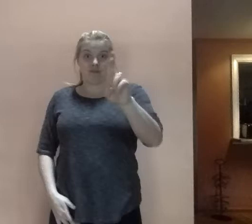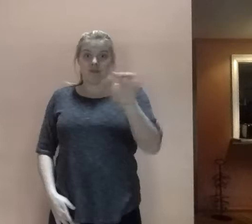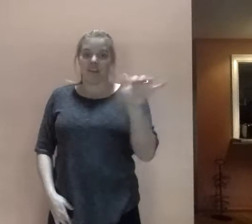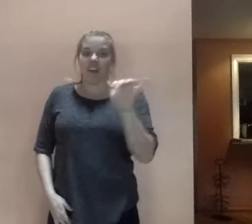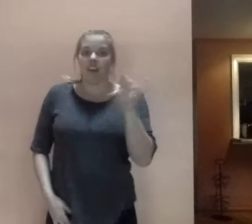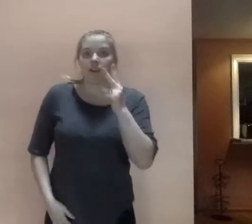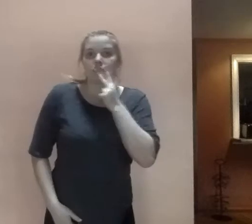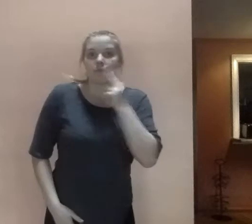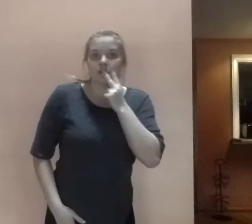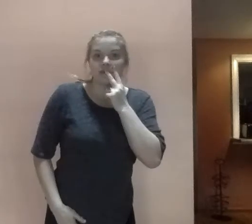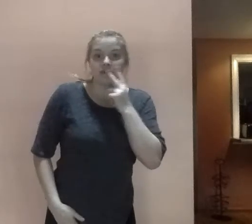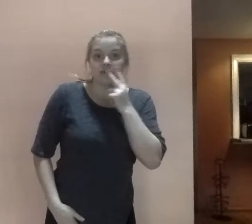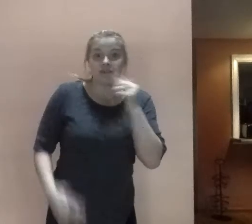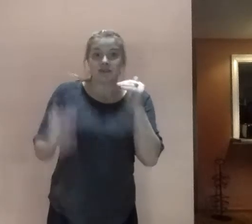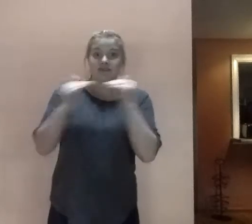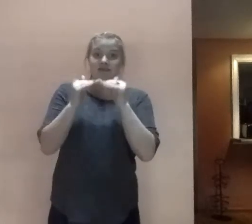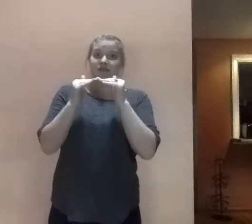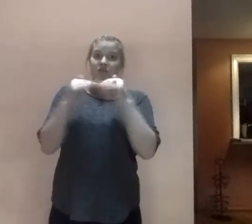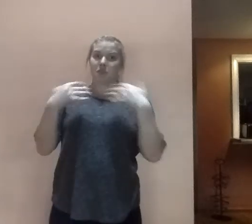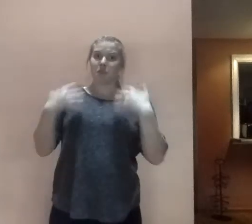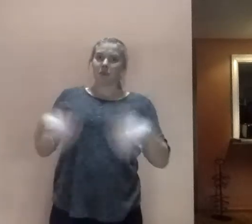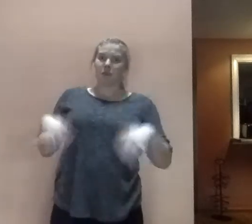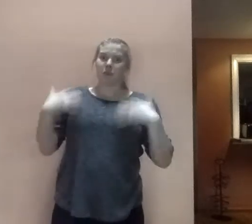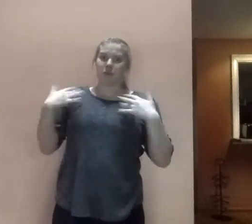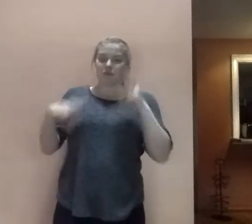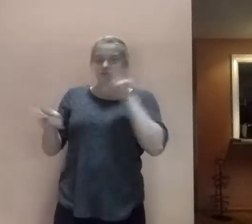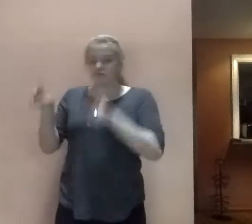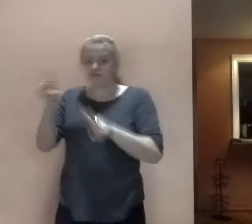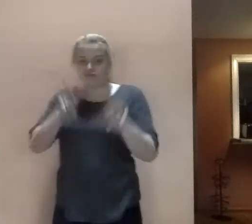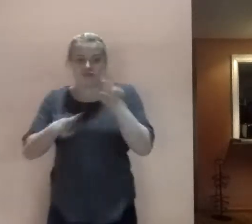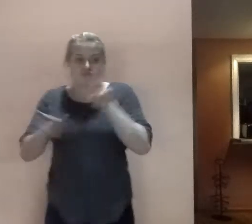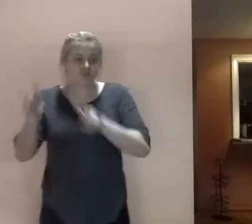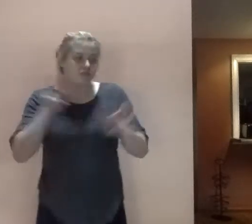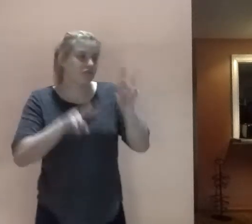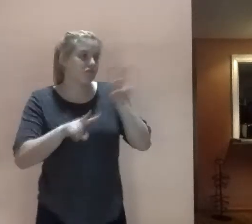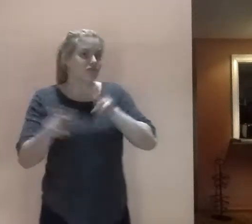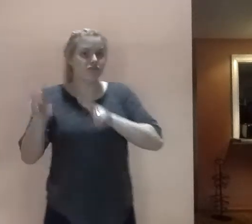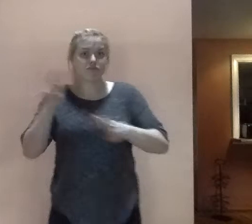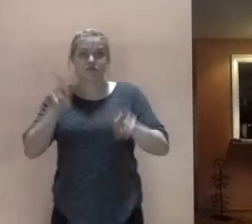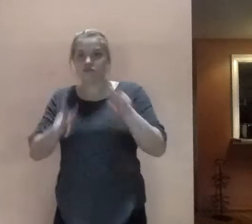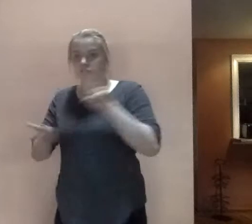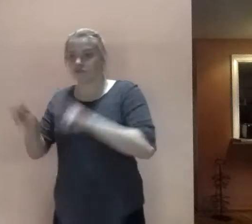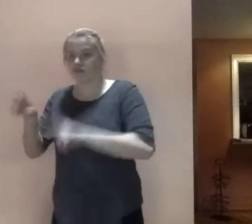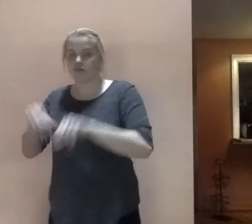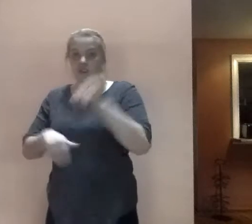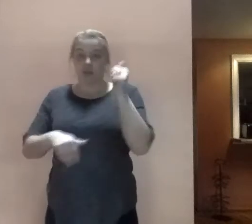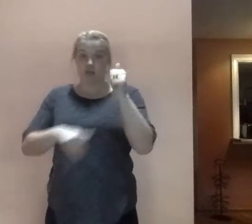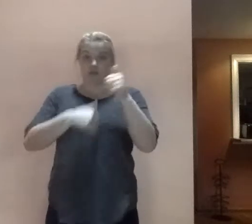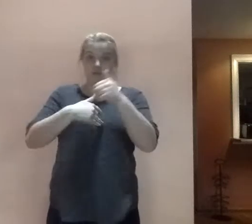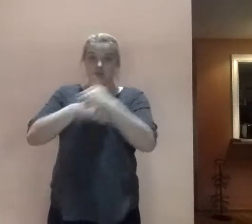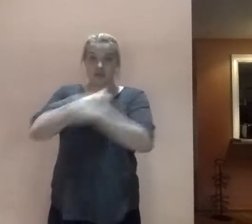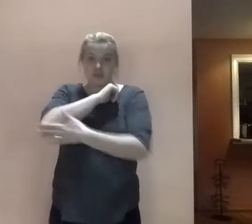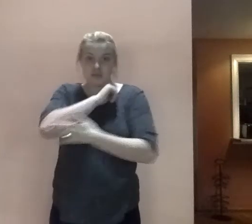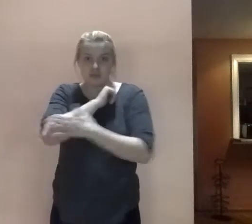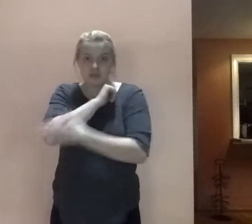The World Health Organization had looked at over 800 studies from 10 different countries, finding a direct link to consuming processed meat